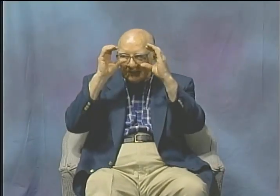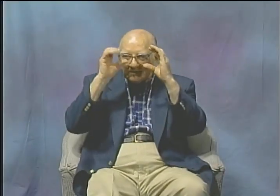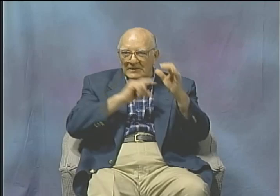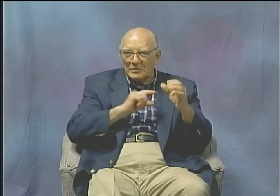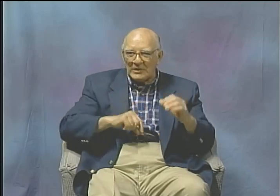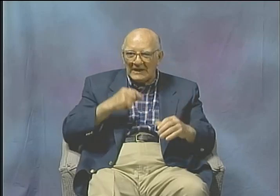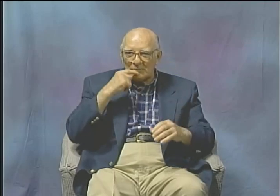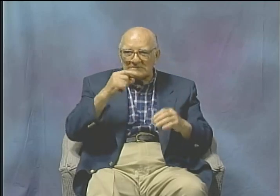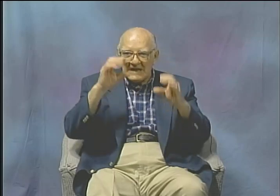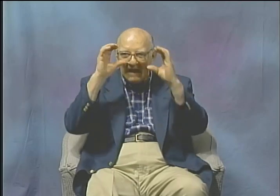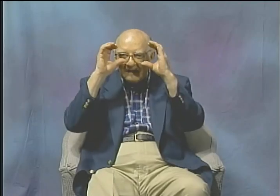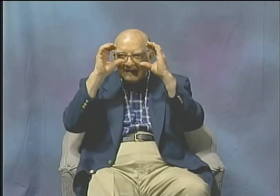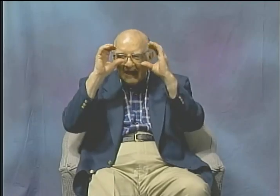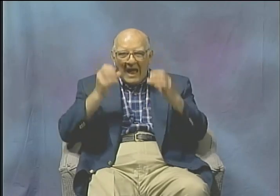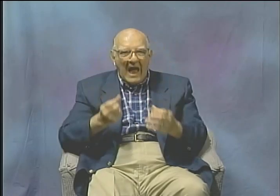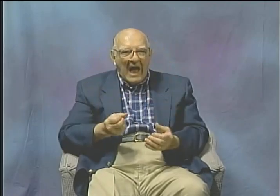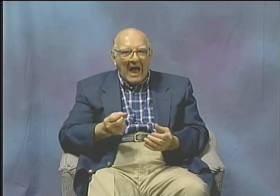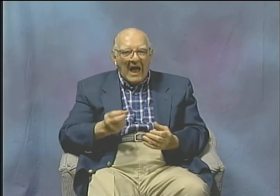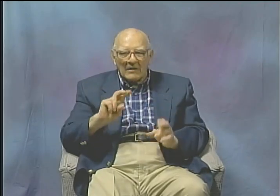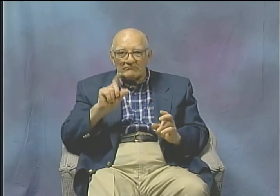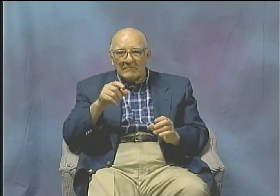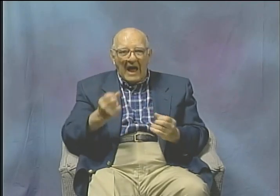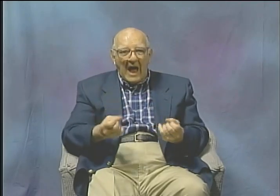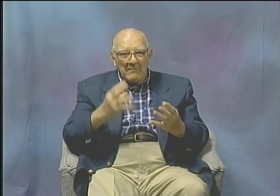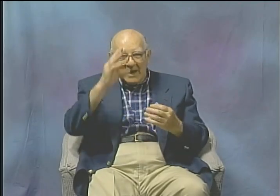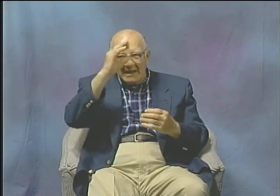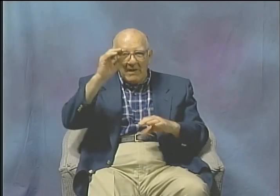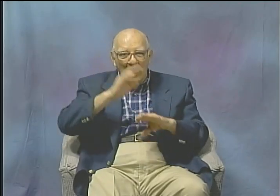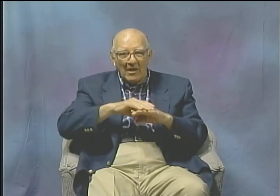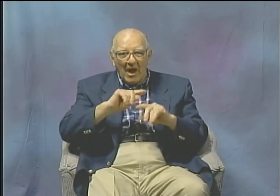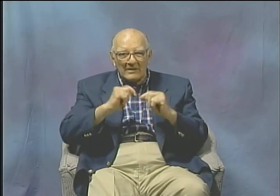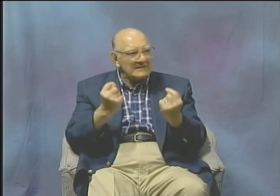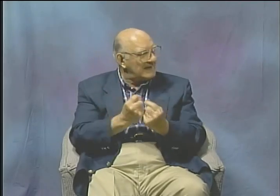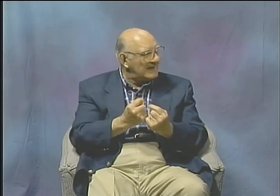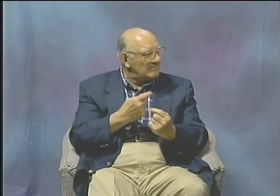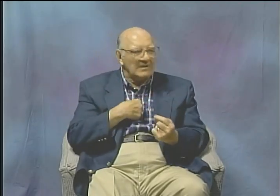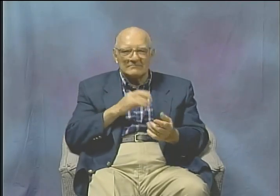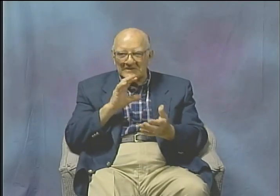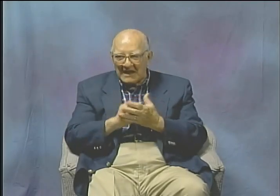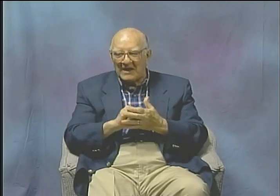the Queen would say, how many men on the team? Together.